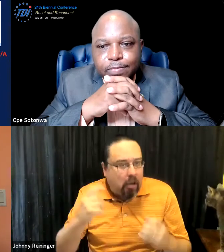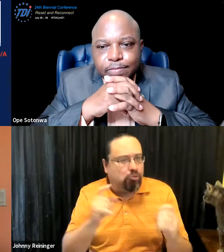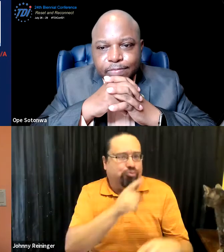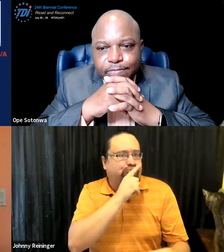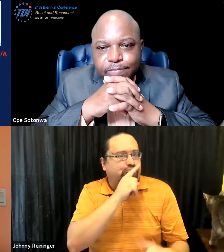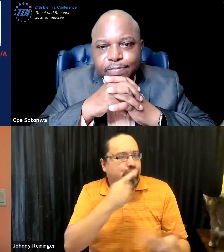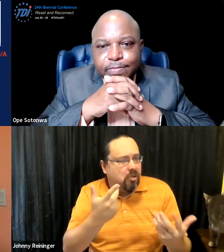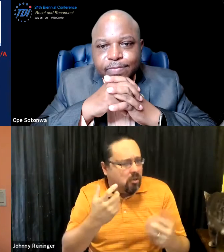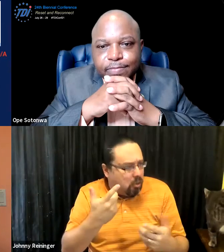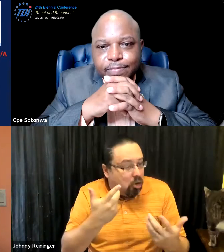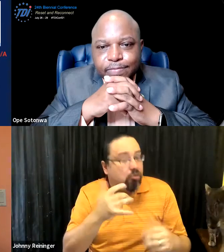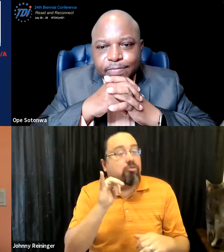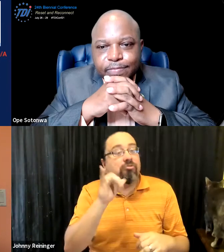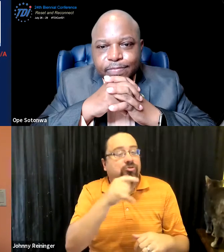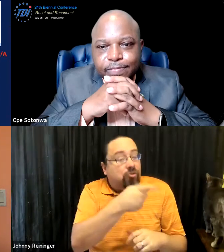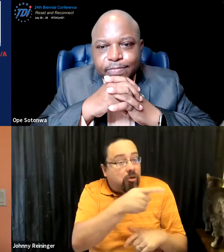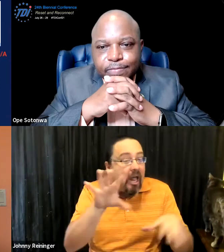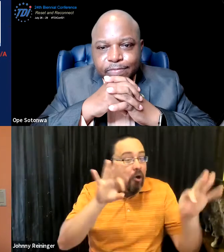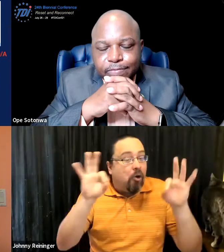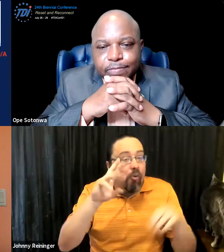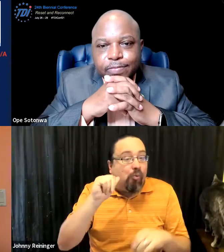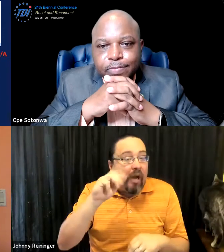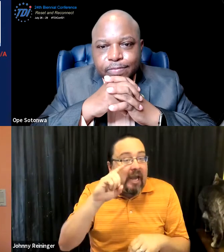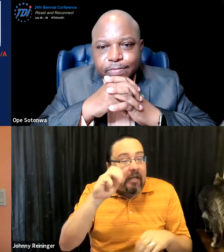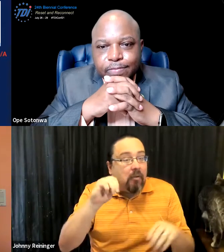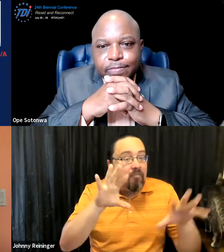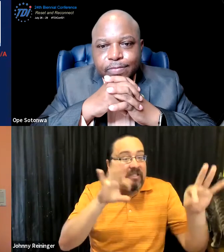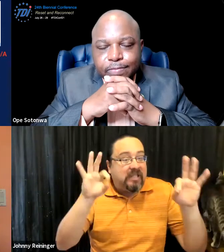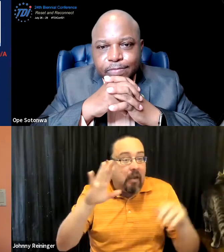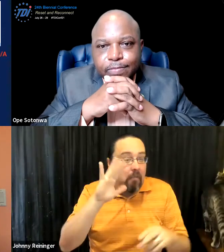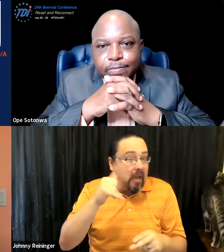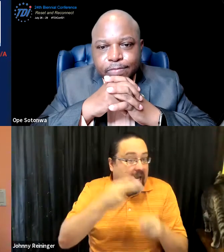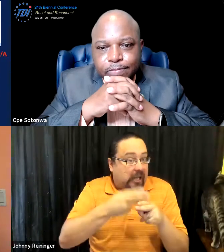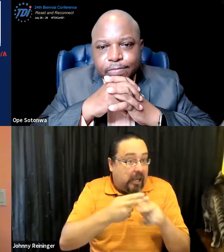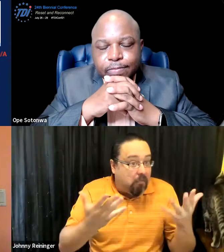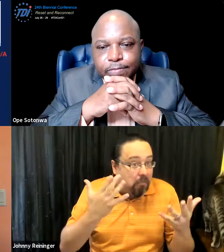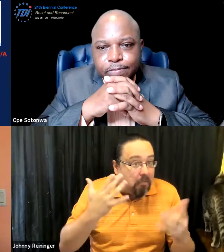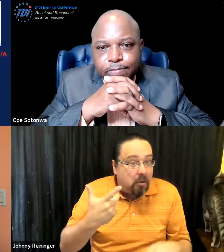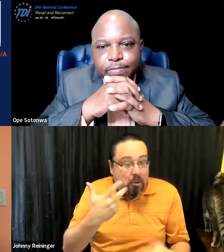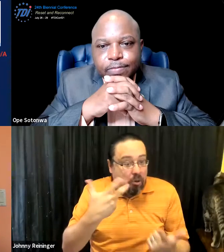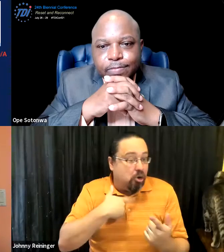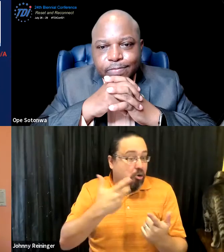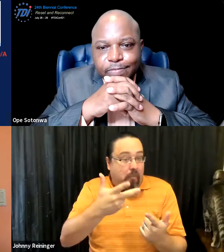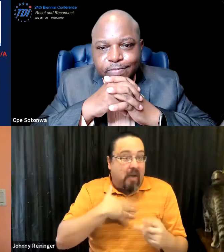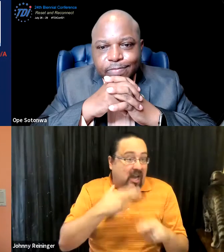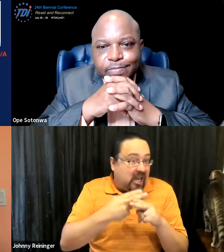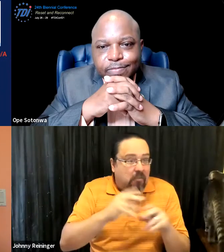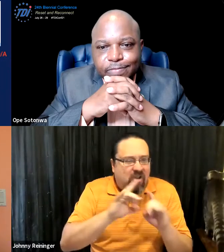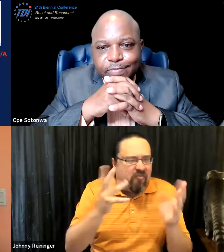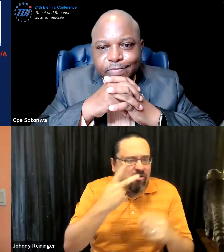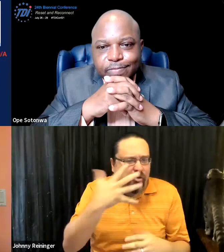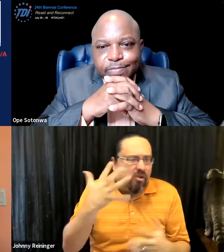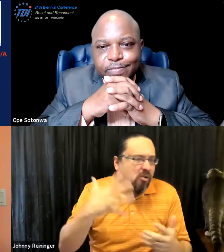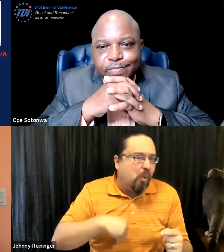if I was Native American, Indigenous, was I Black? So they said they were selecting at random, just maybe by